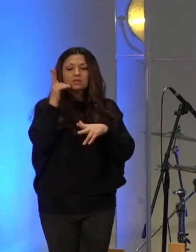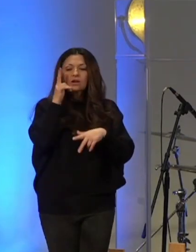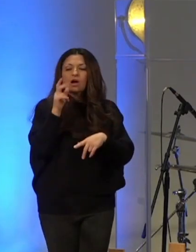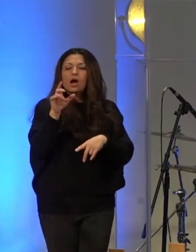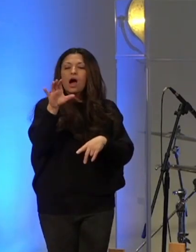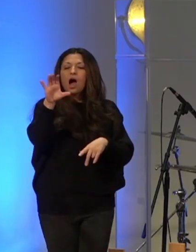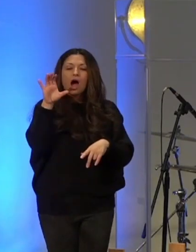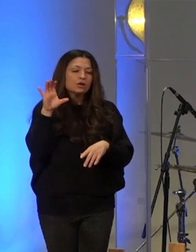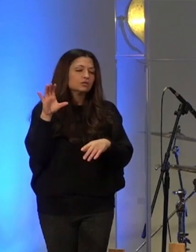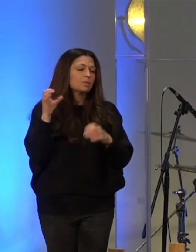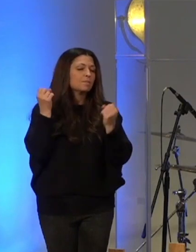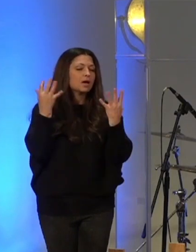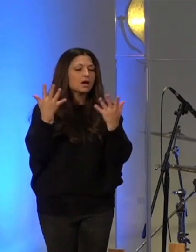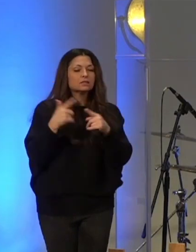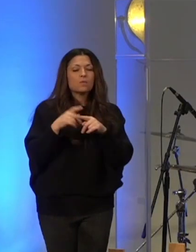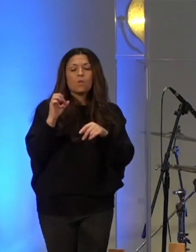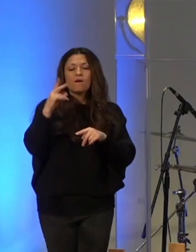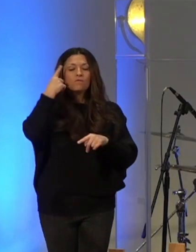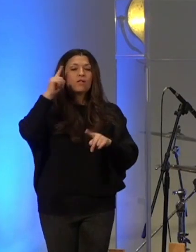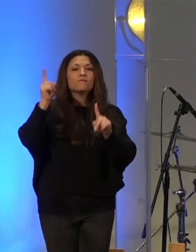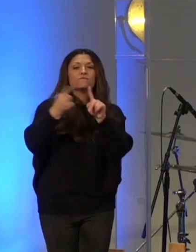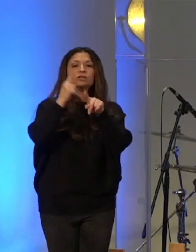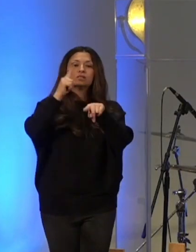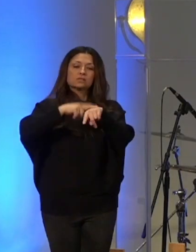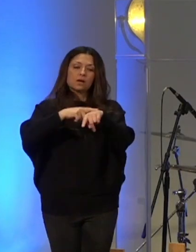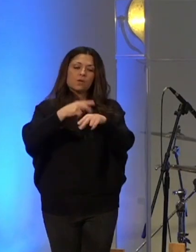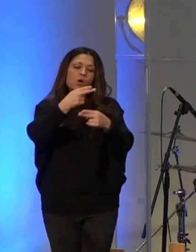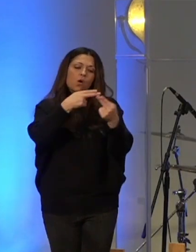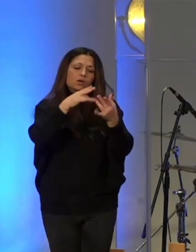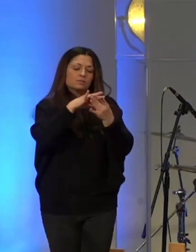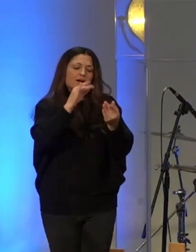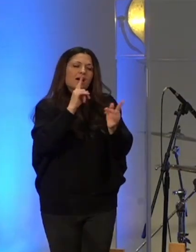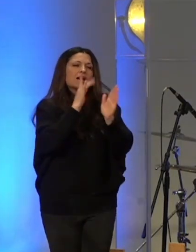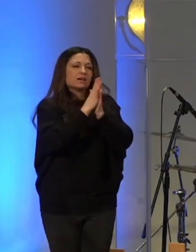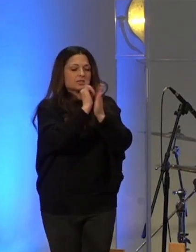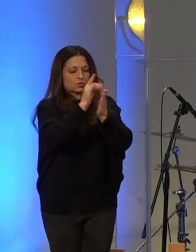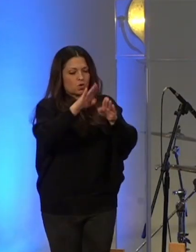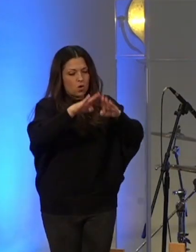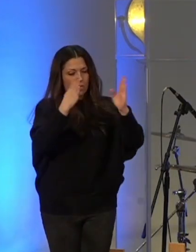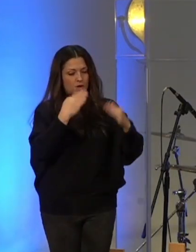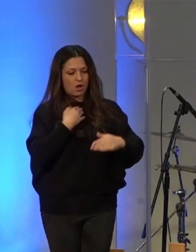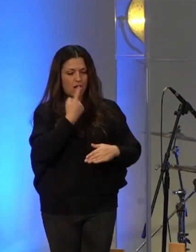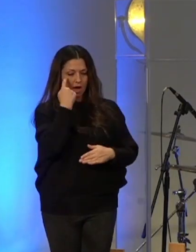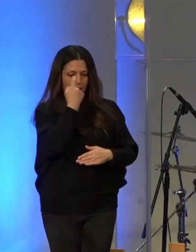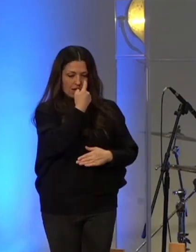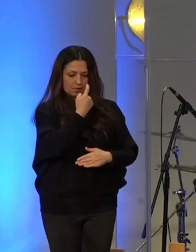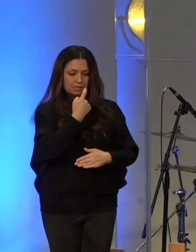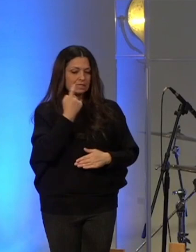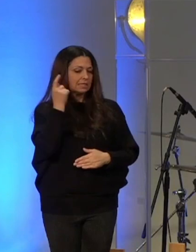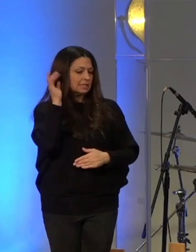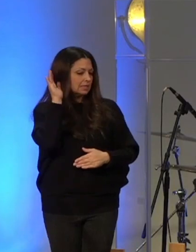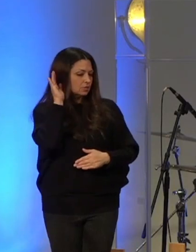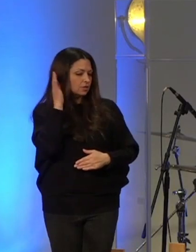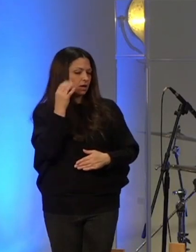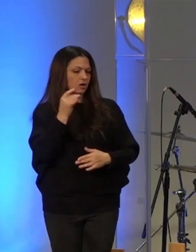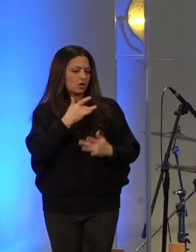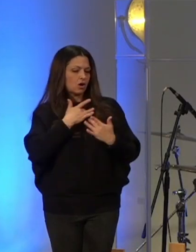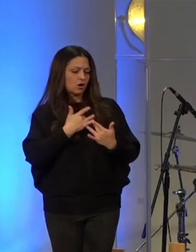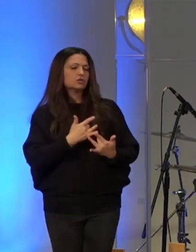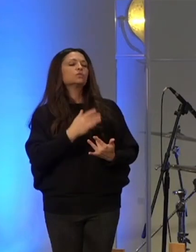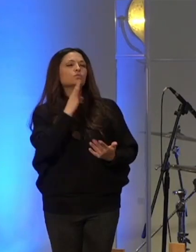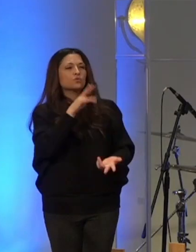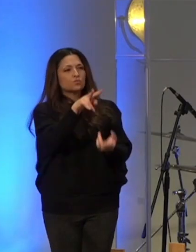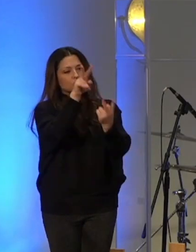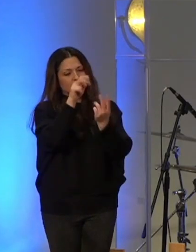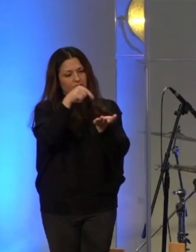whether we're going to hear this for the first time, Holy Spirit, would ask that you would open our eyes and ears and hearts, that we would receive this